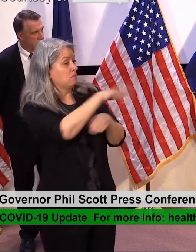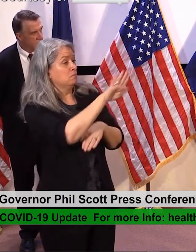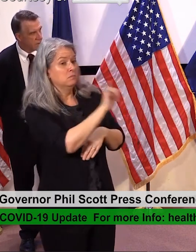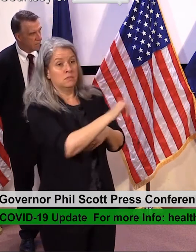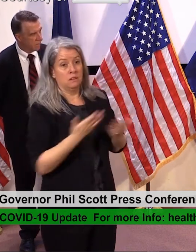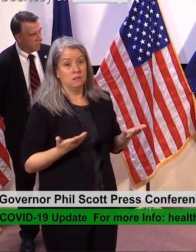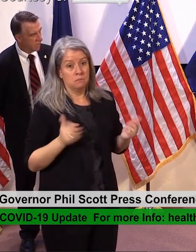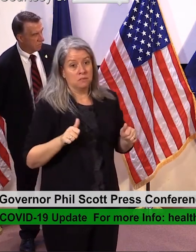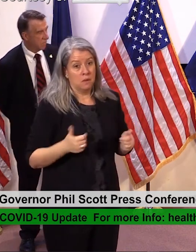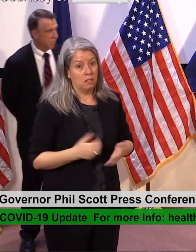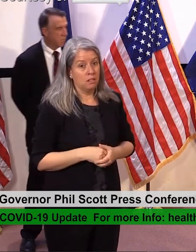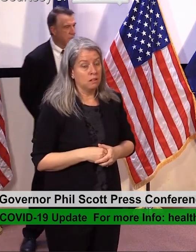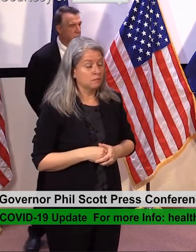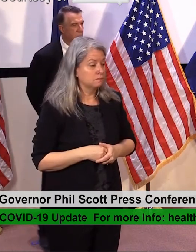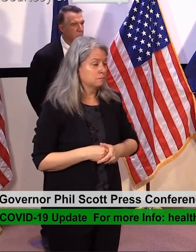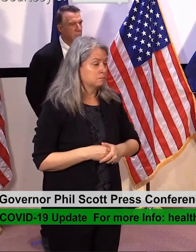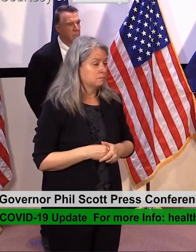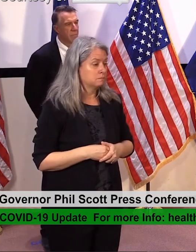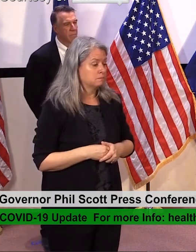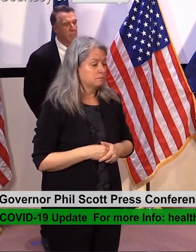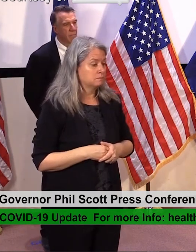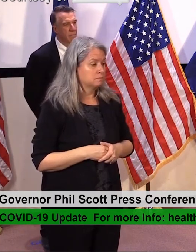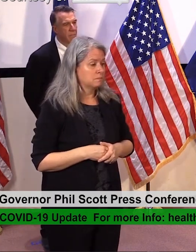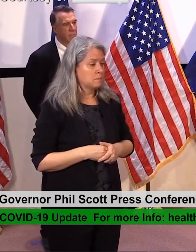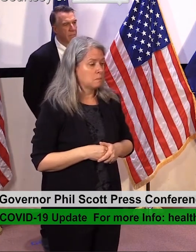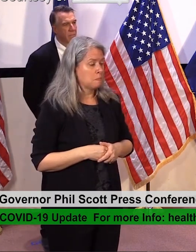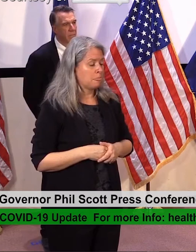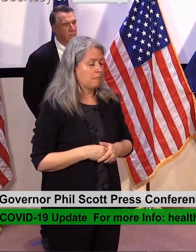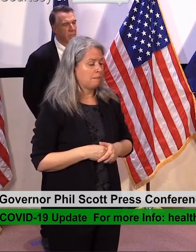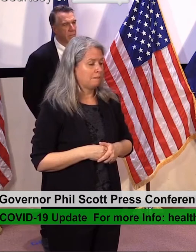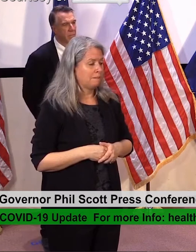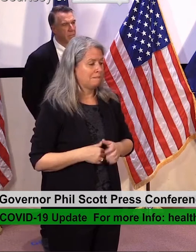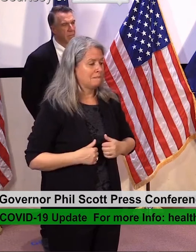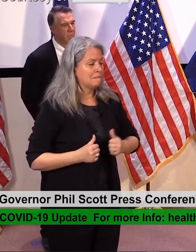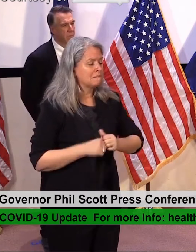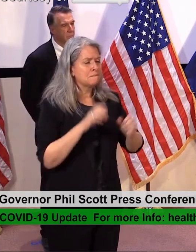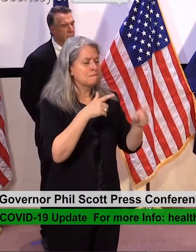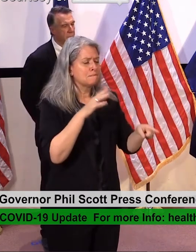Did that answer all of your questions, Ham?